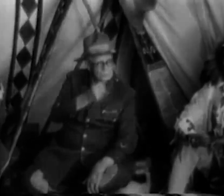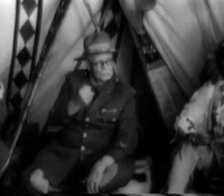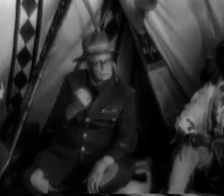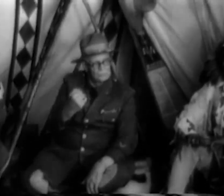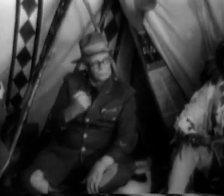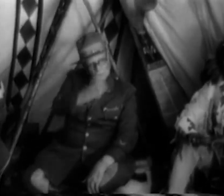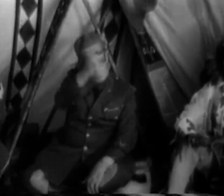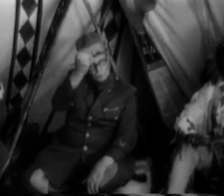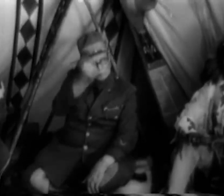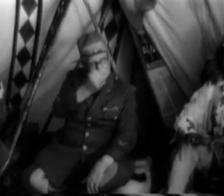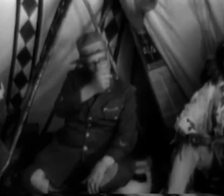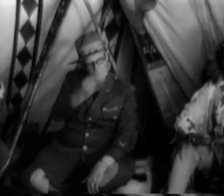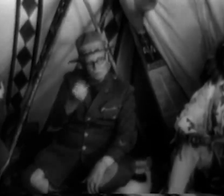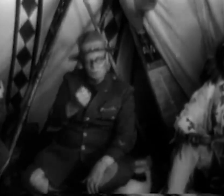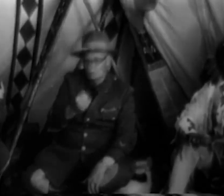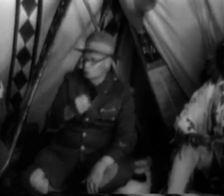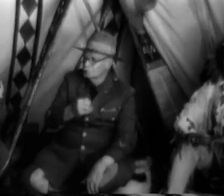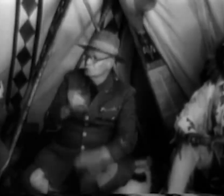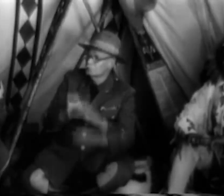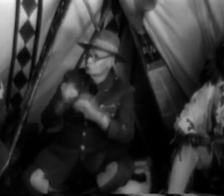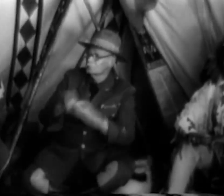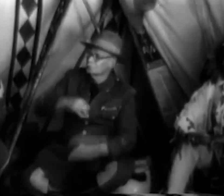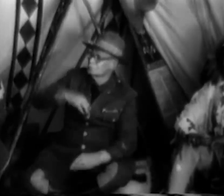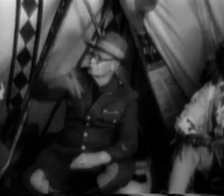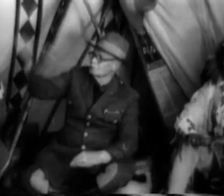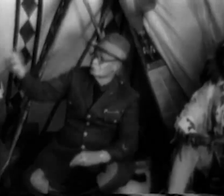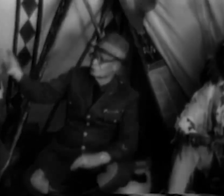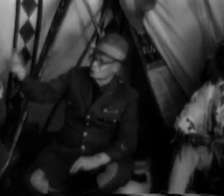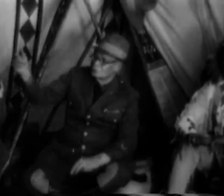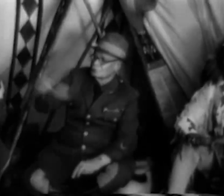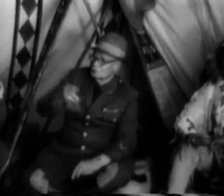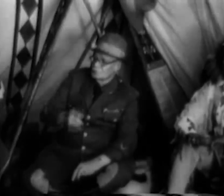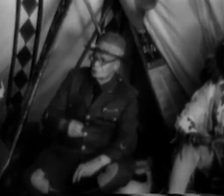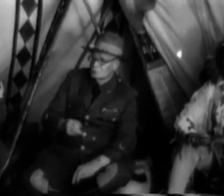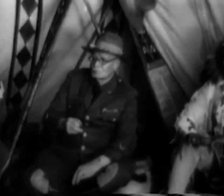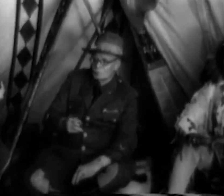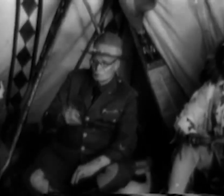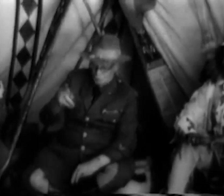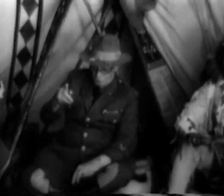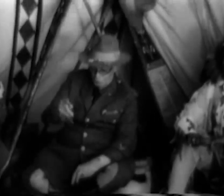sit with you. The young men are not learning your sign language, and soon it will disappear from this